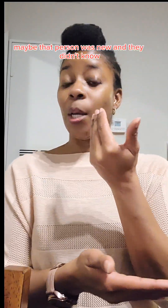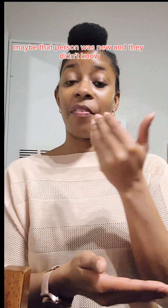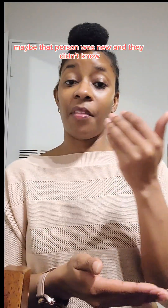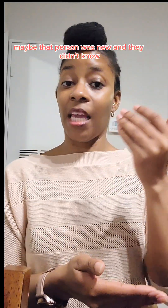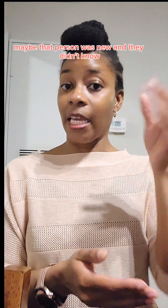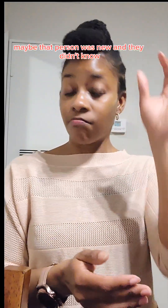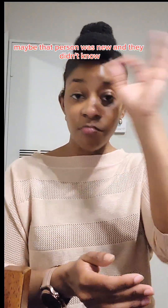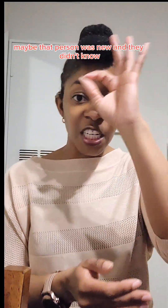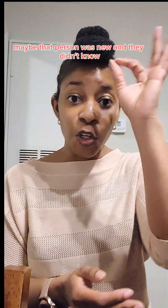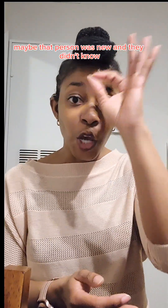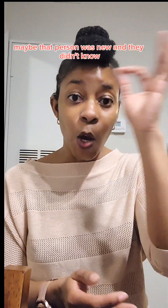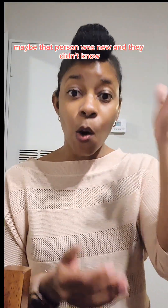and they didn't know.